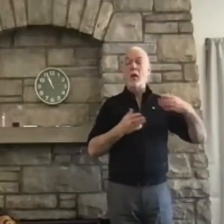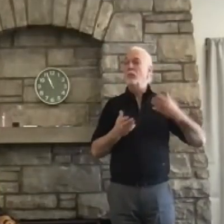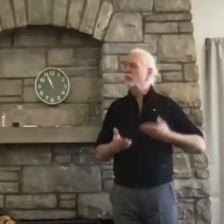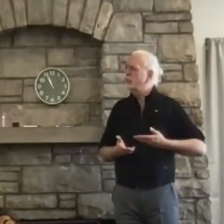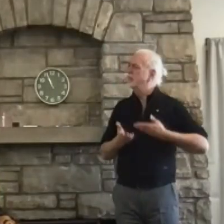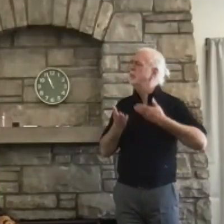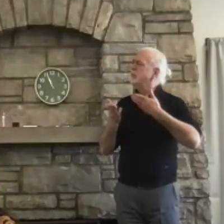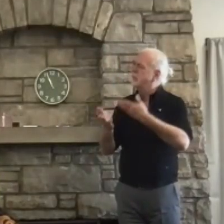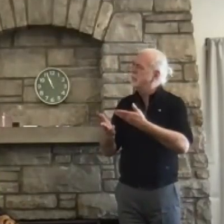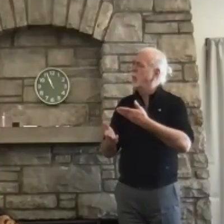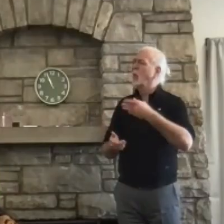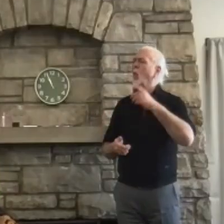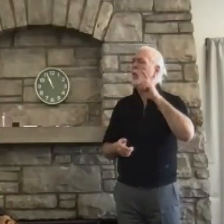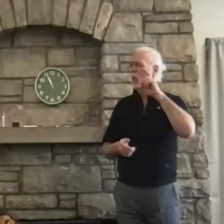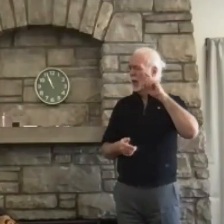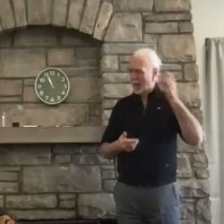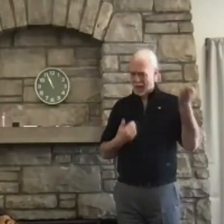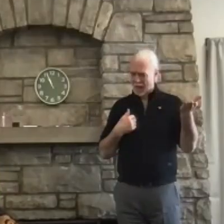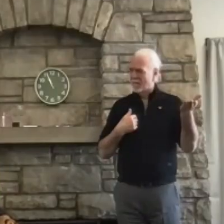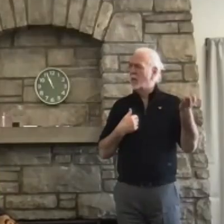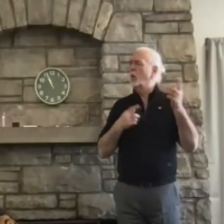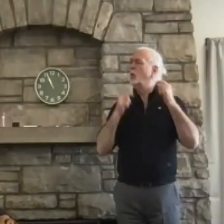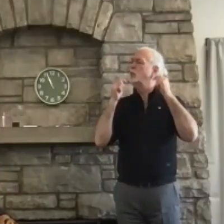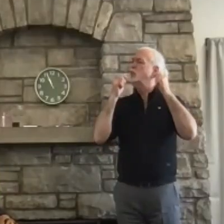a tutor